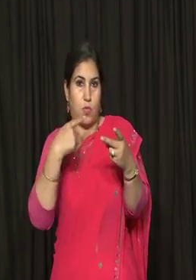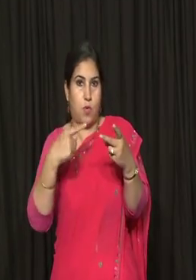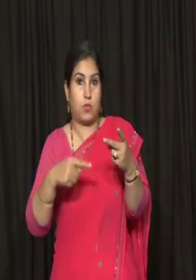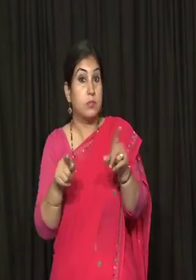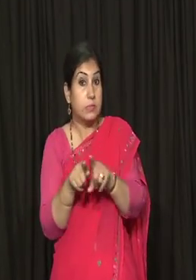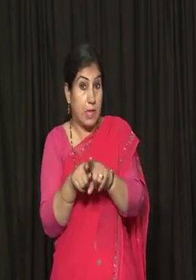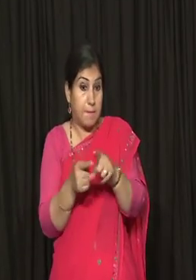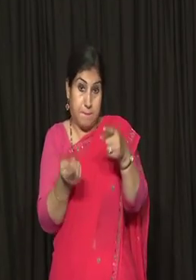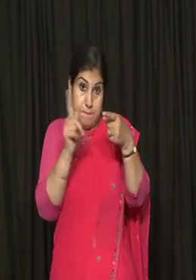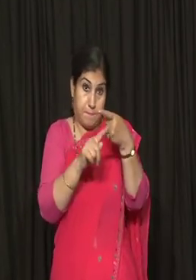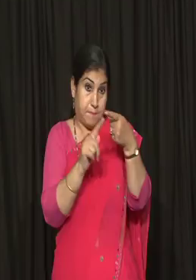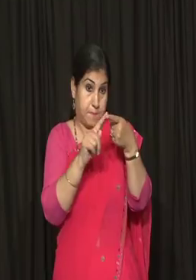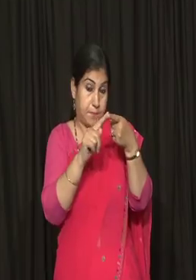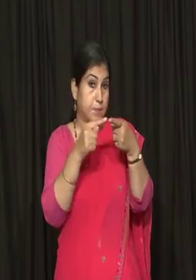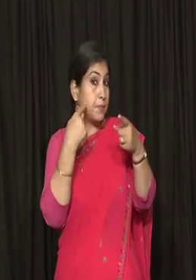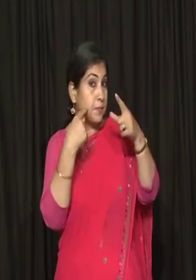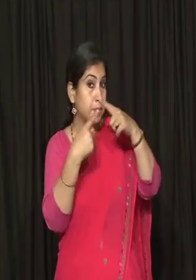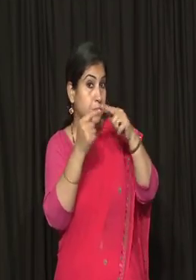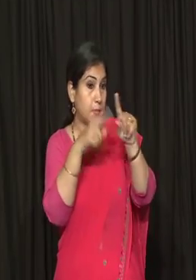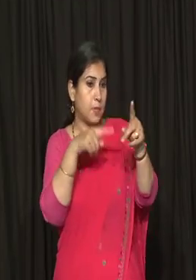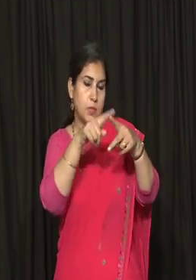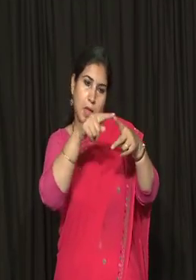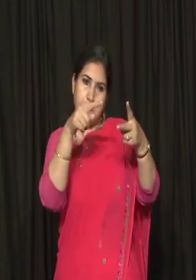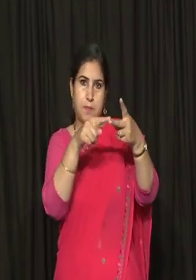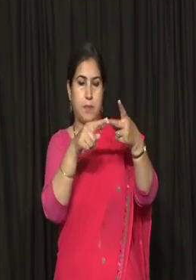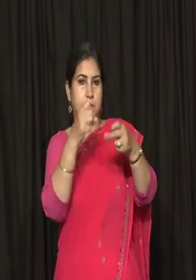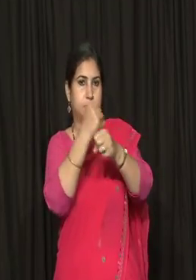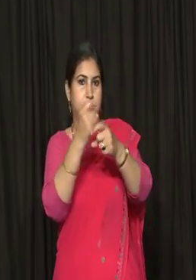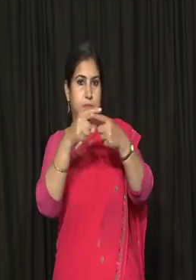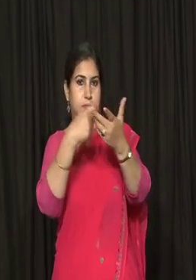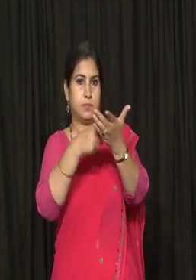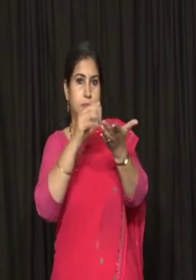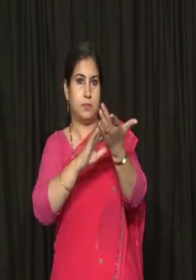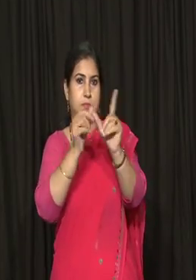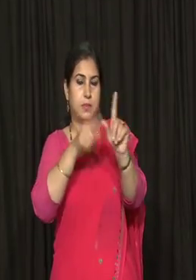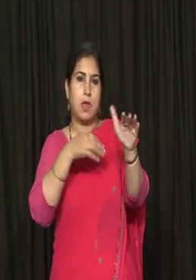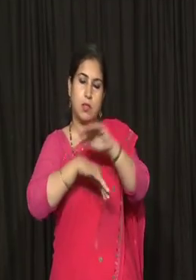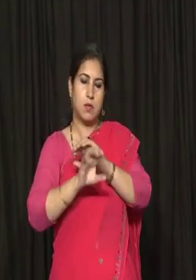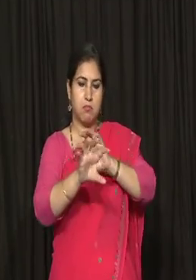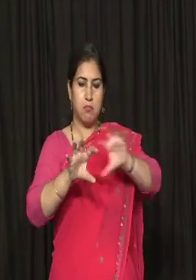Just like Italy, Germany was also divided into many states.